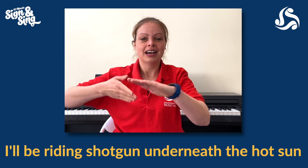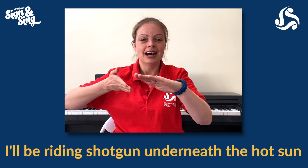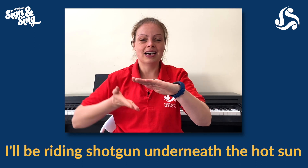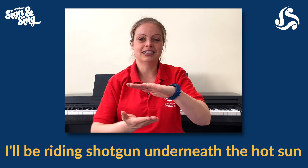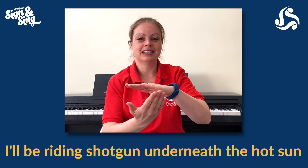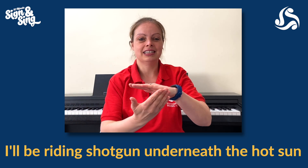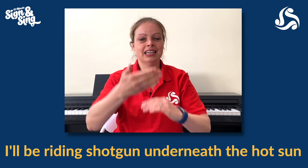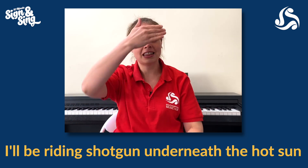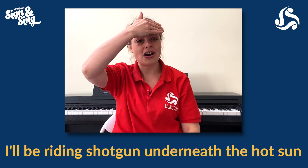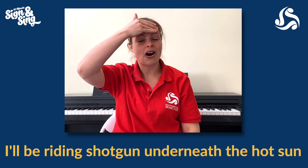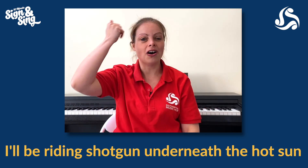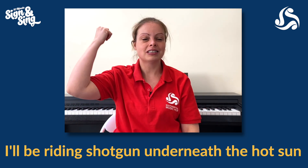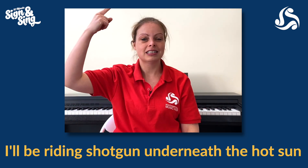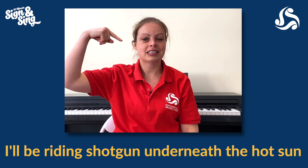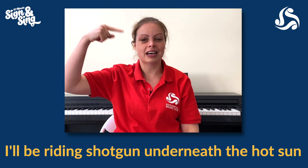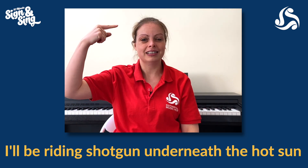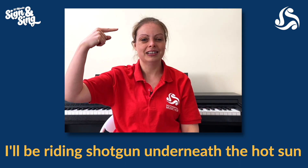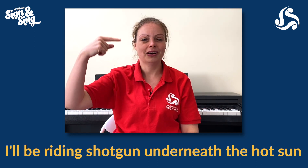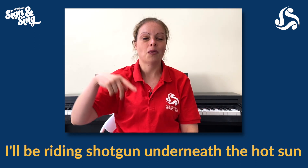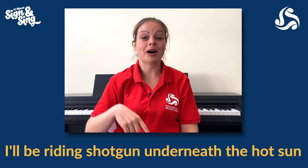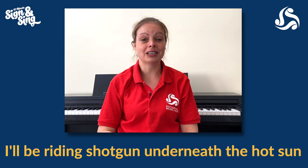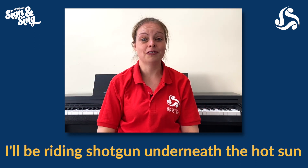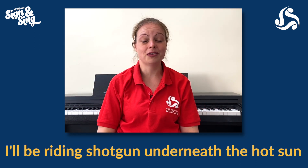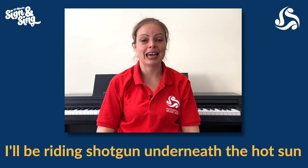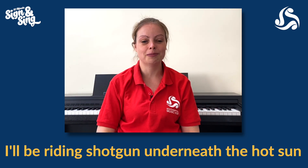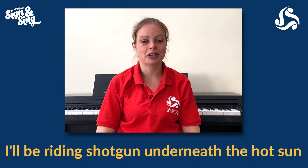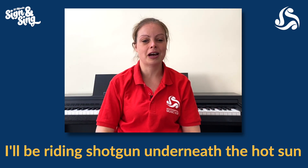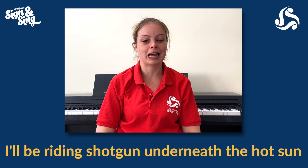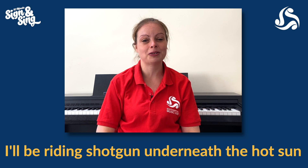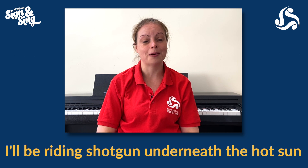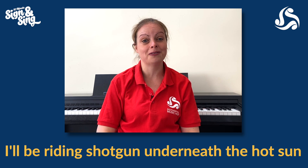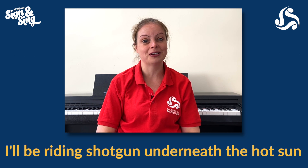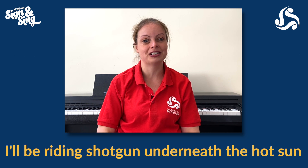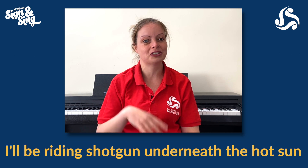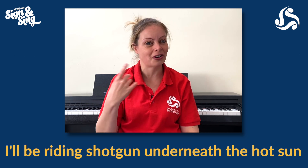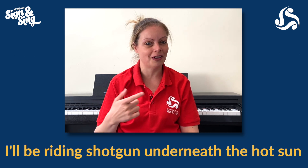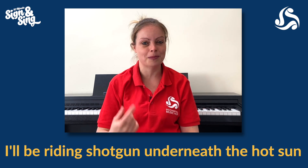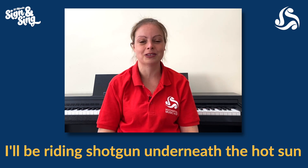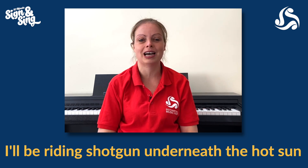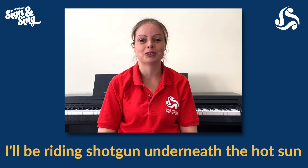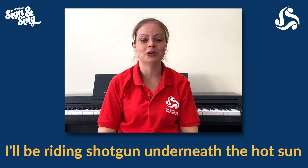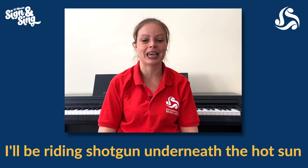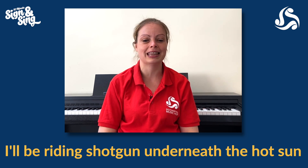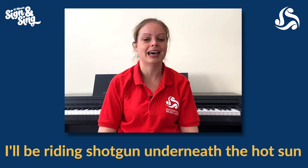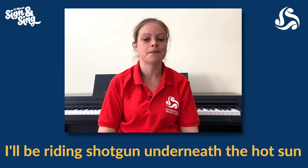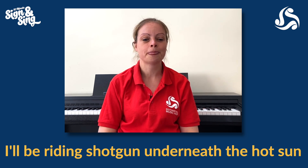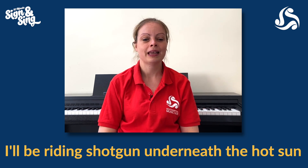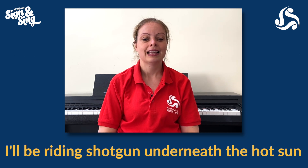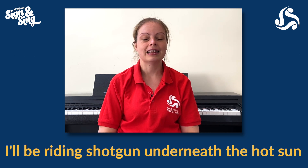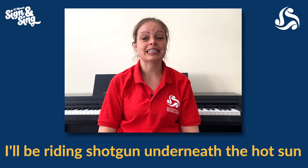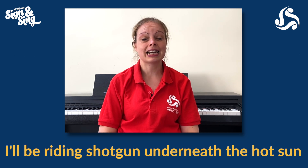shotgun underneath the hot sun. Well done if you kept up. If not, just try it a few more times and you'll get